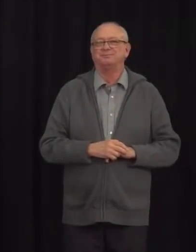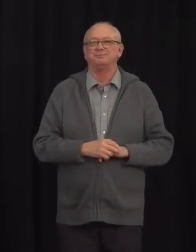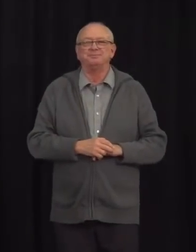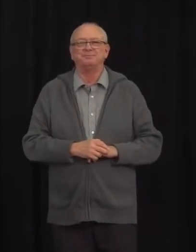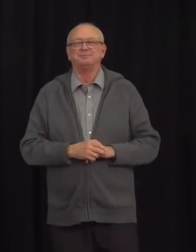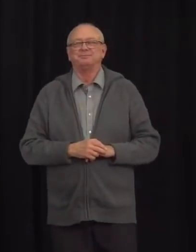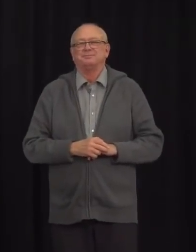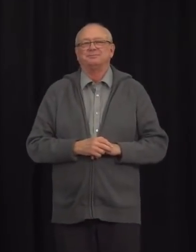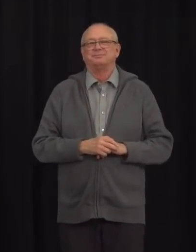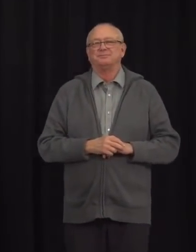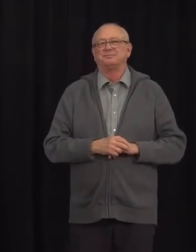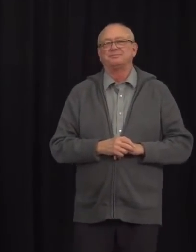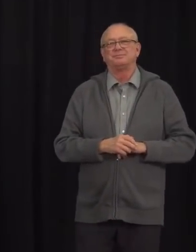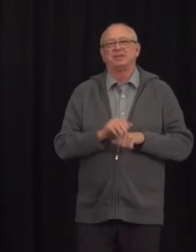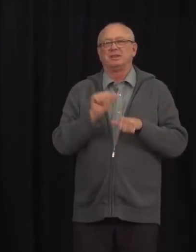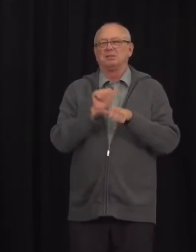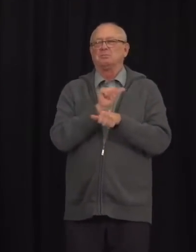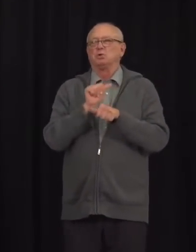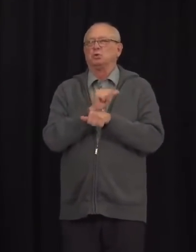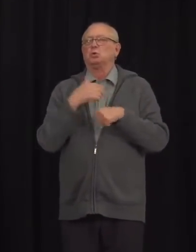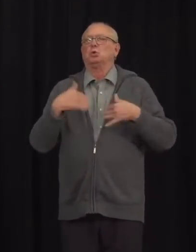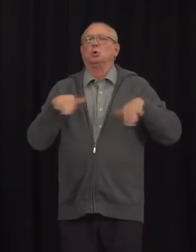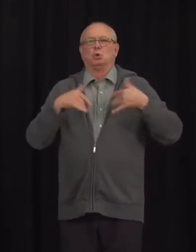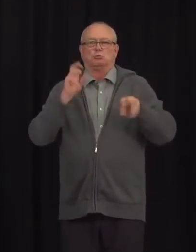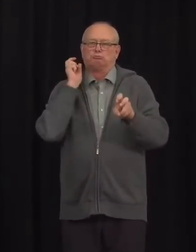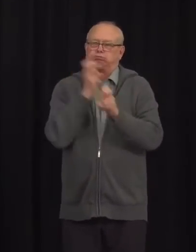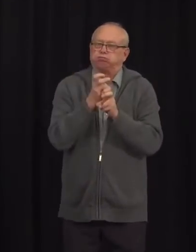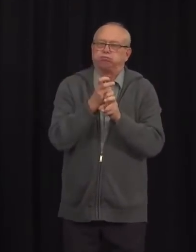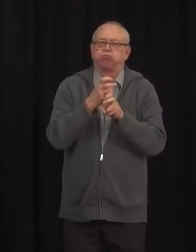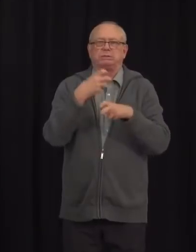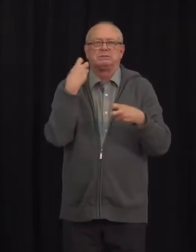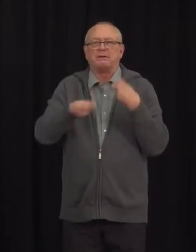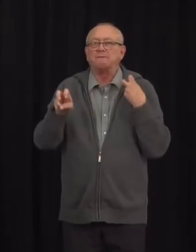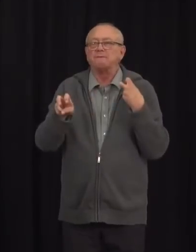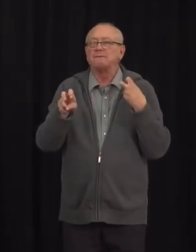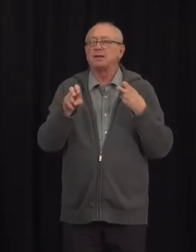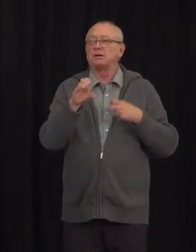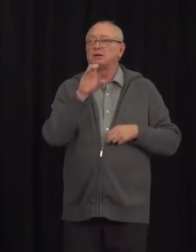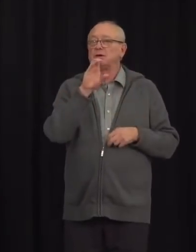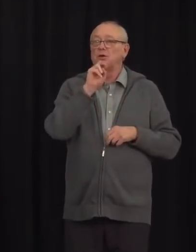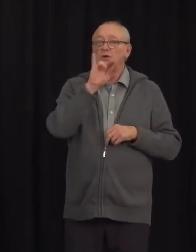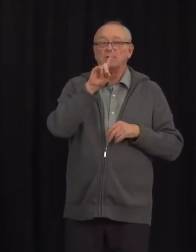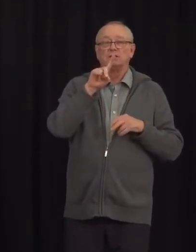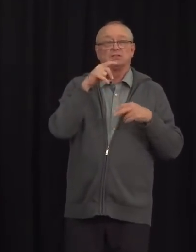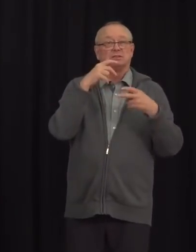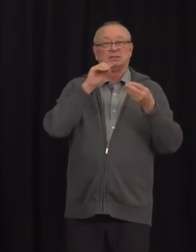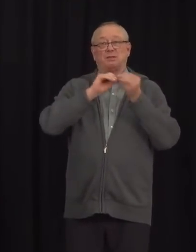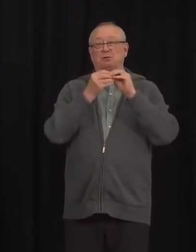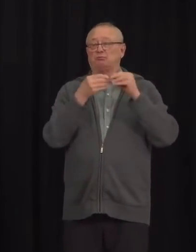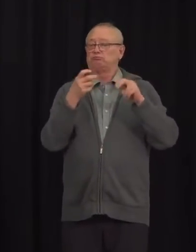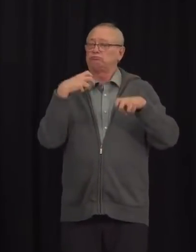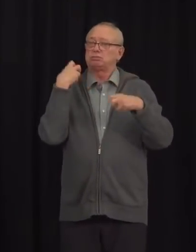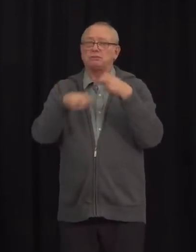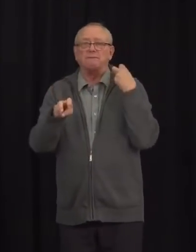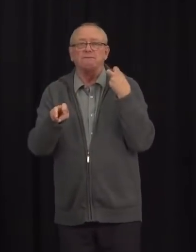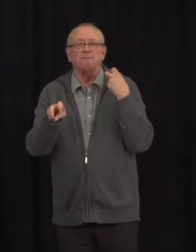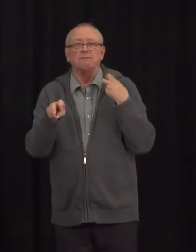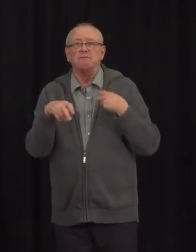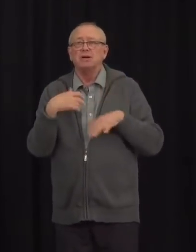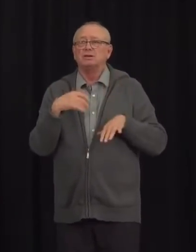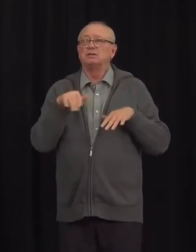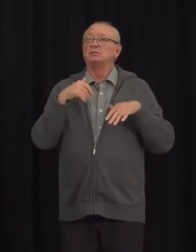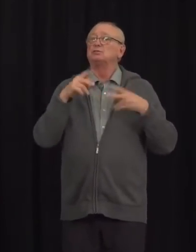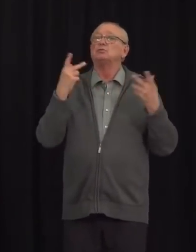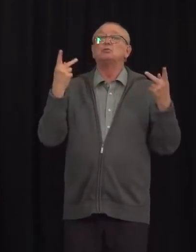Alberta, we have a challenge, and it's not just our COVID-19 numbers. We are increasingly challenged by